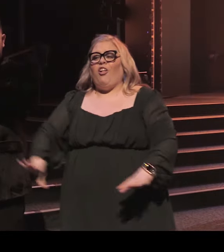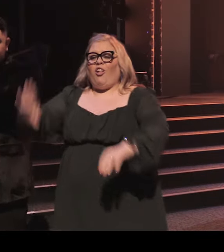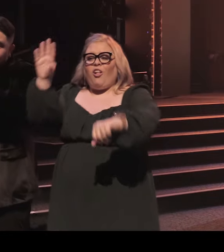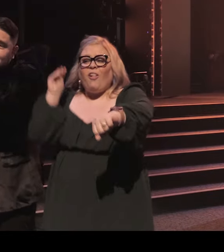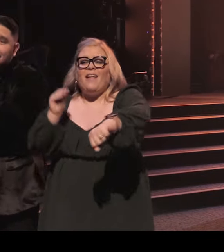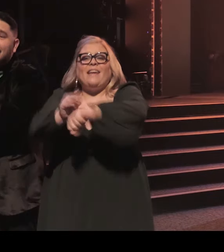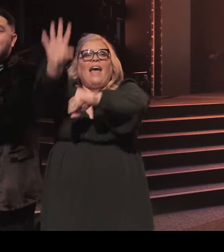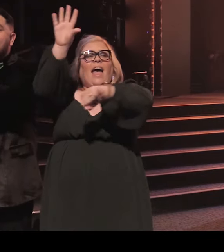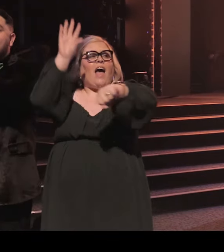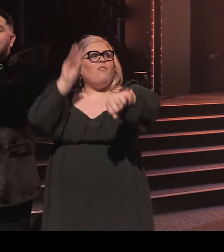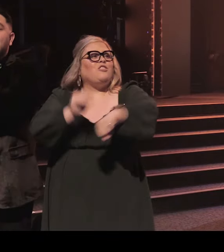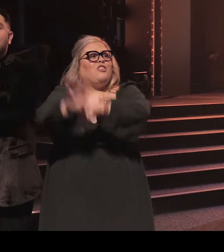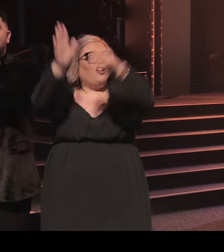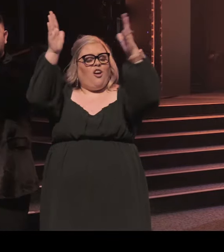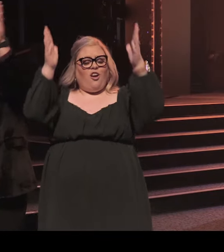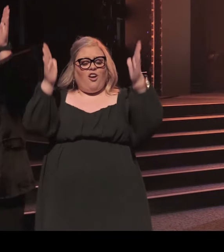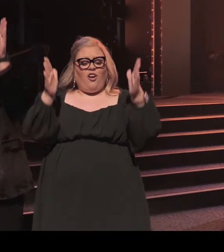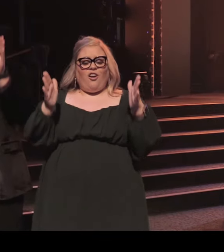wonderful